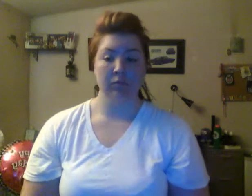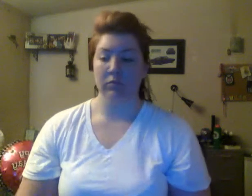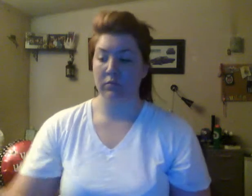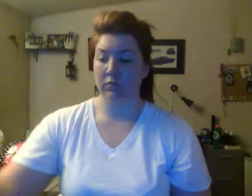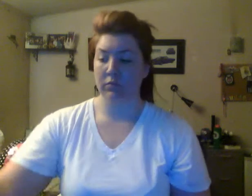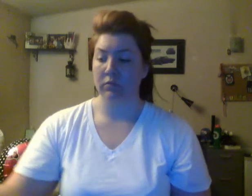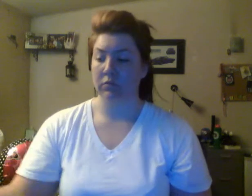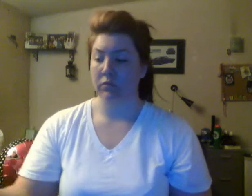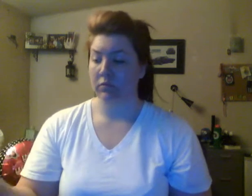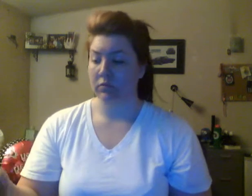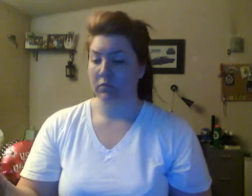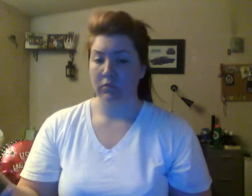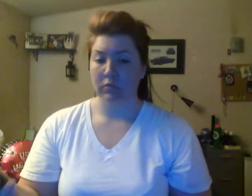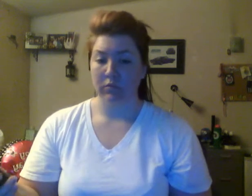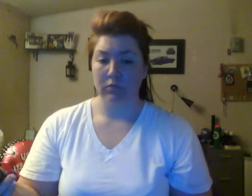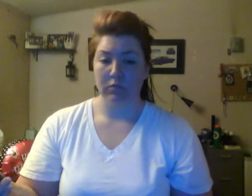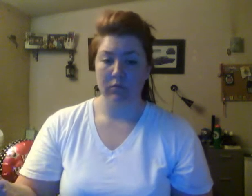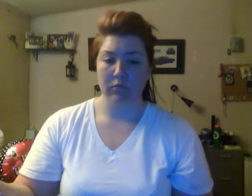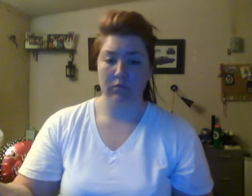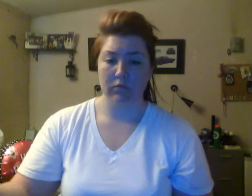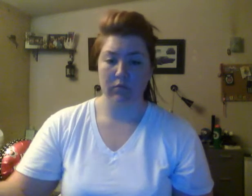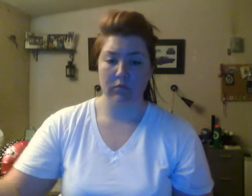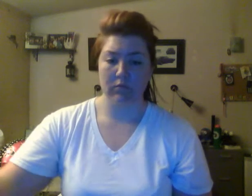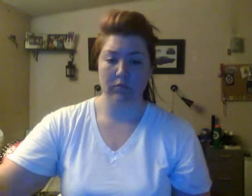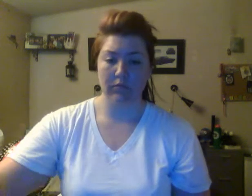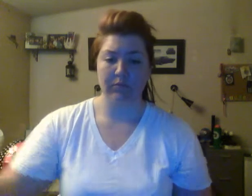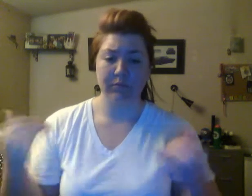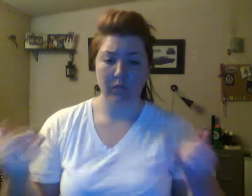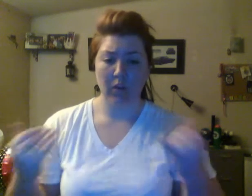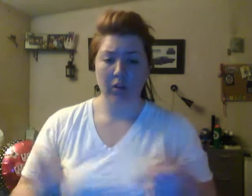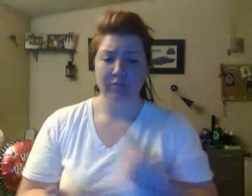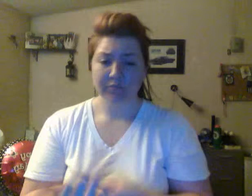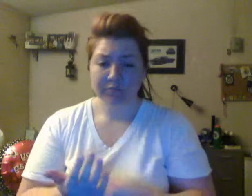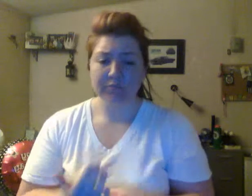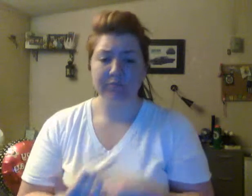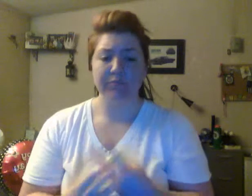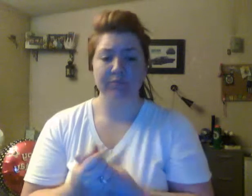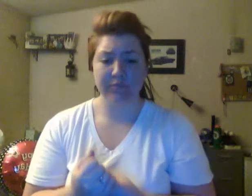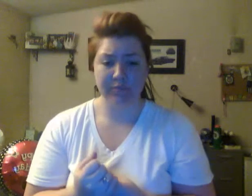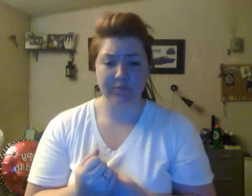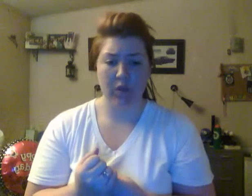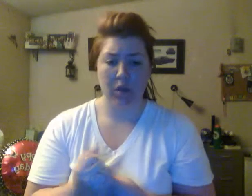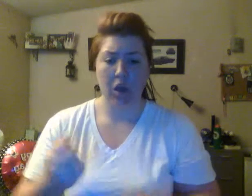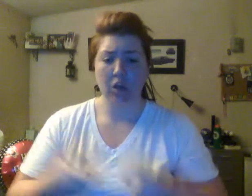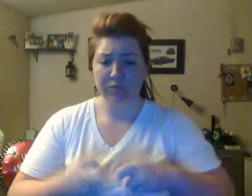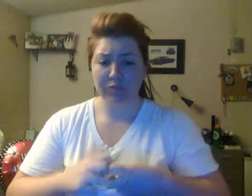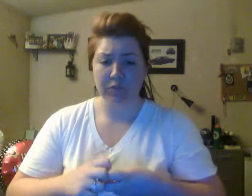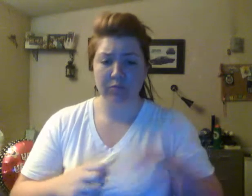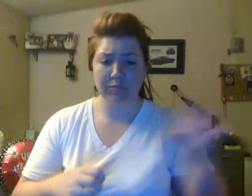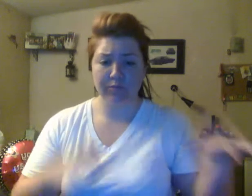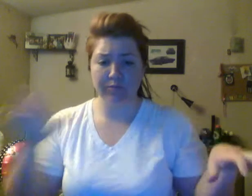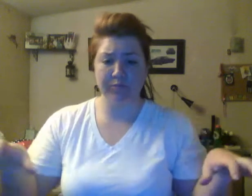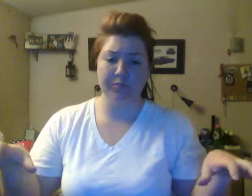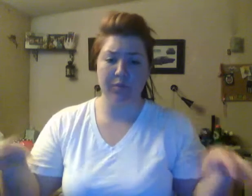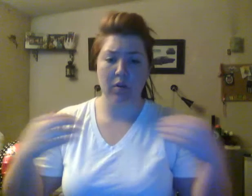We're also going to talk about problems that both sides had right now. So we have the British side, and we have